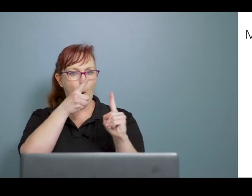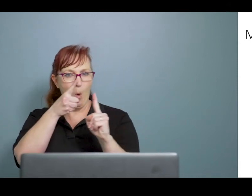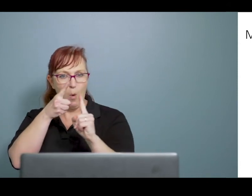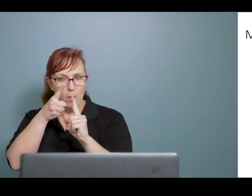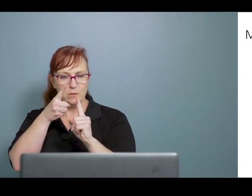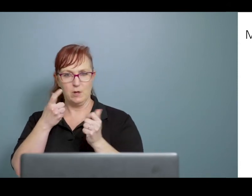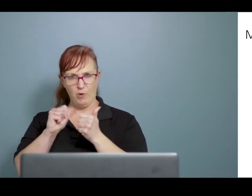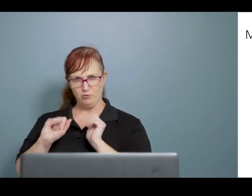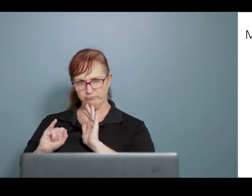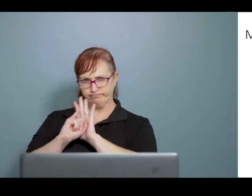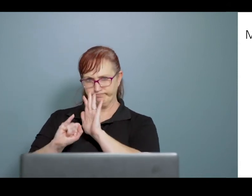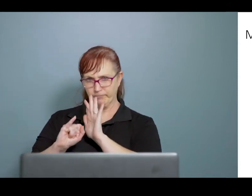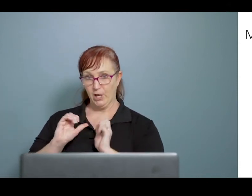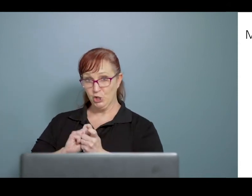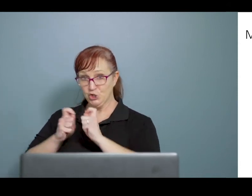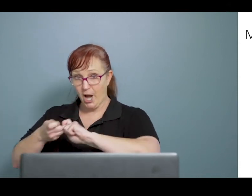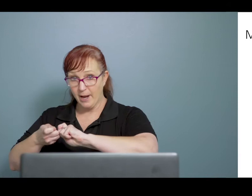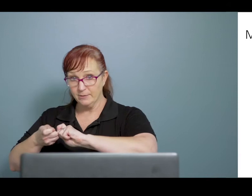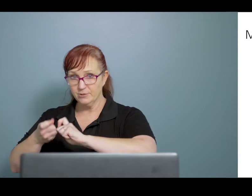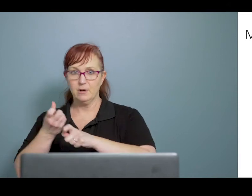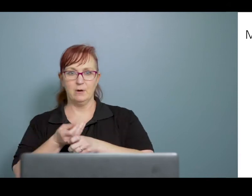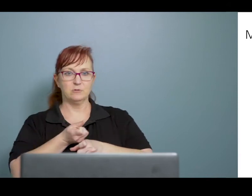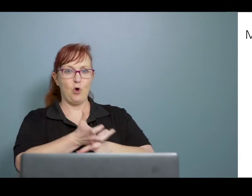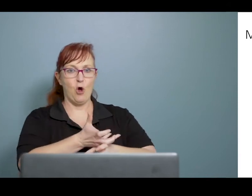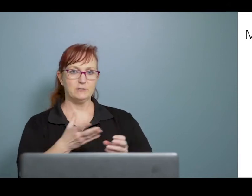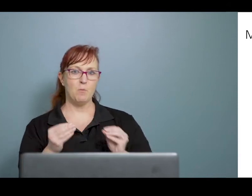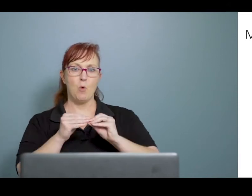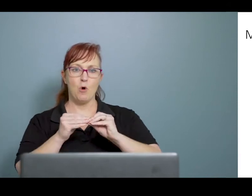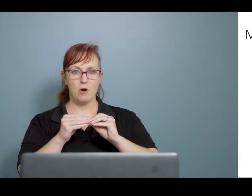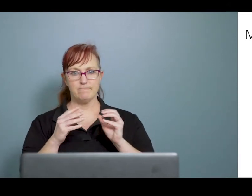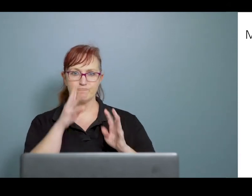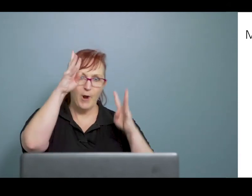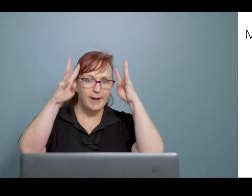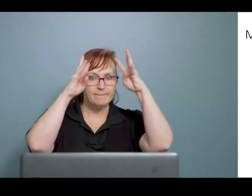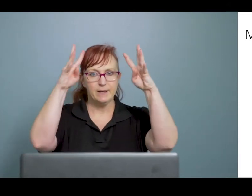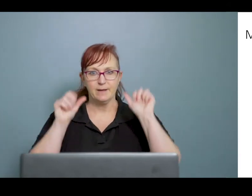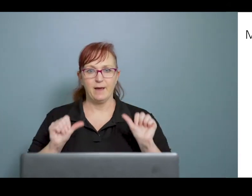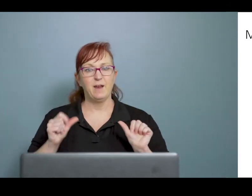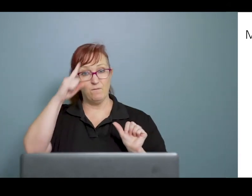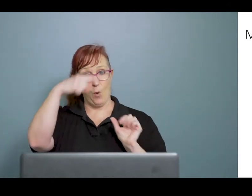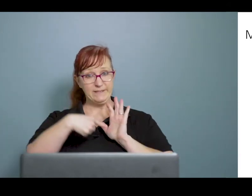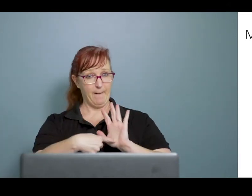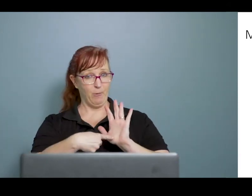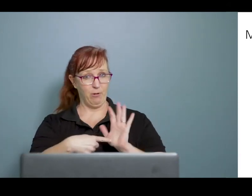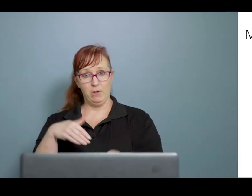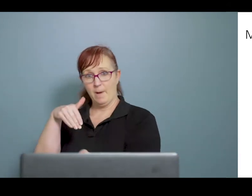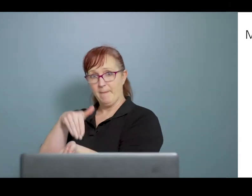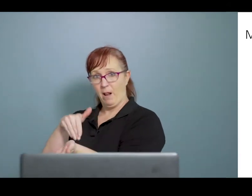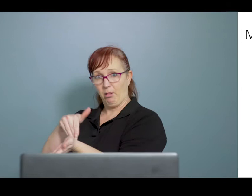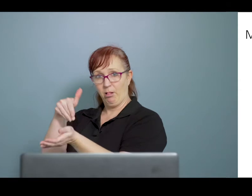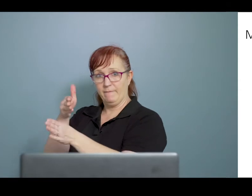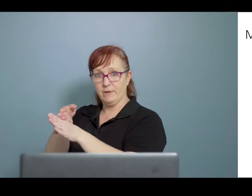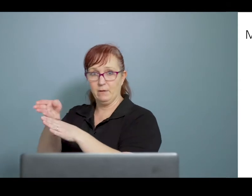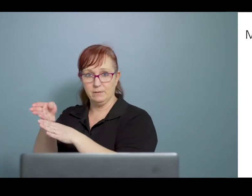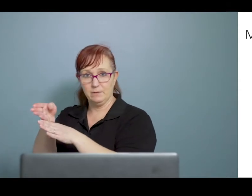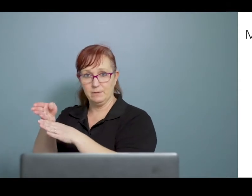to use change for further innovation. I think, on the medical side of things, what we found is